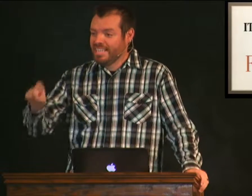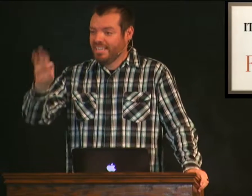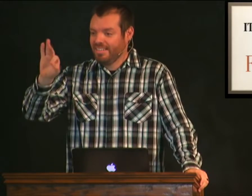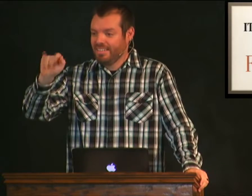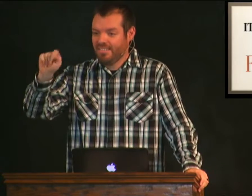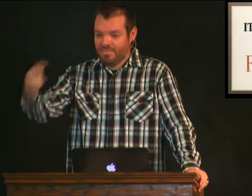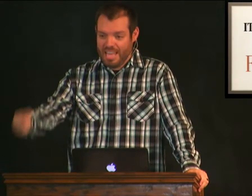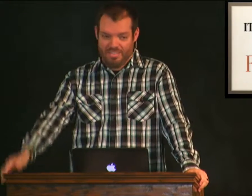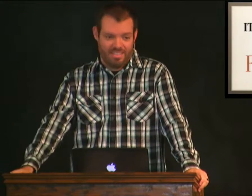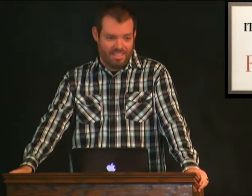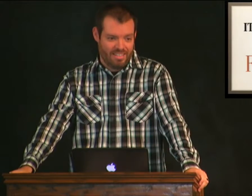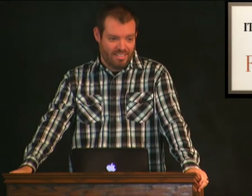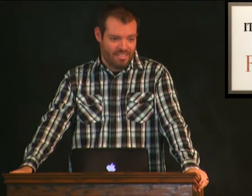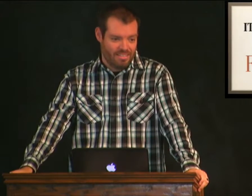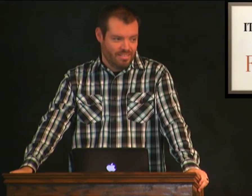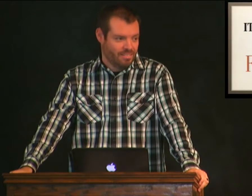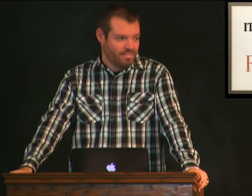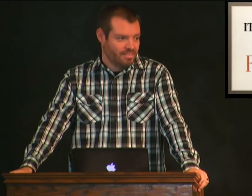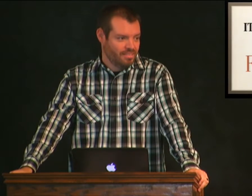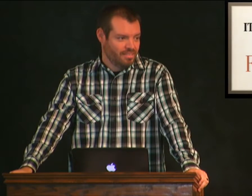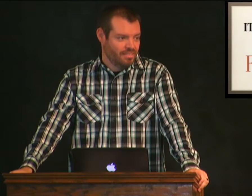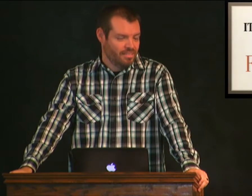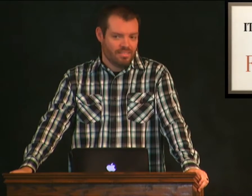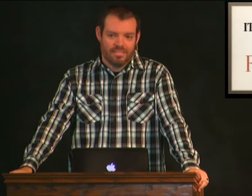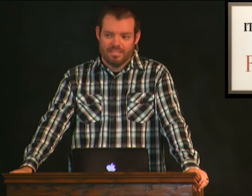We need faith.